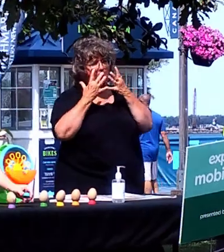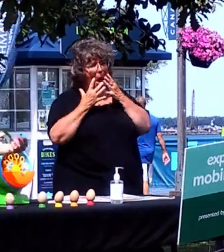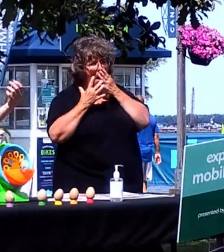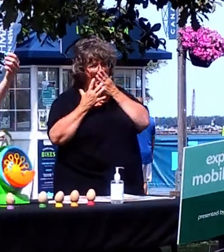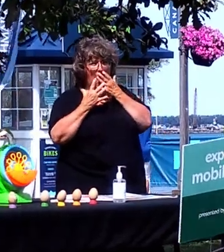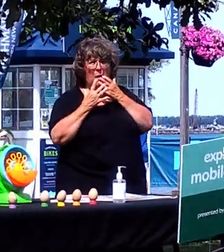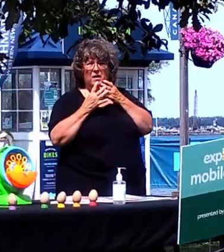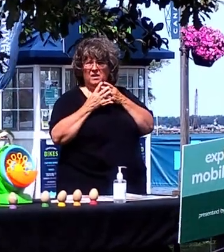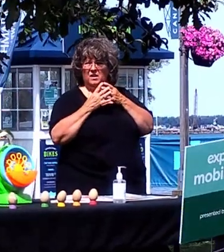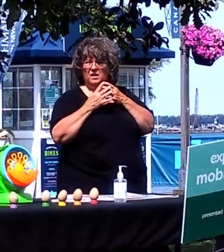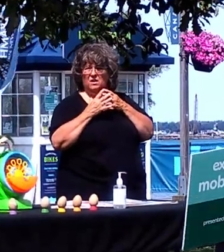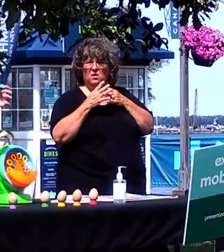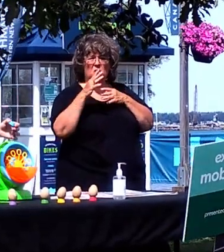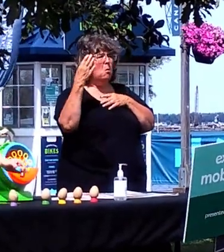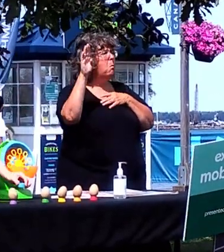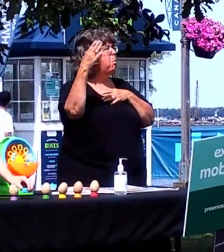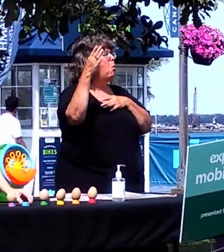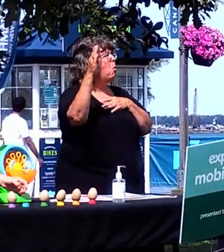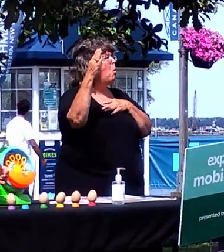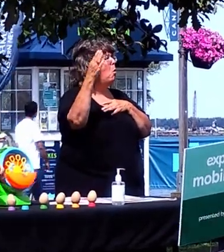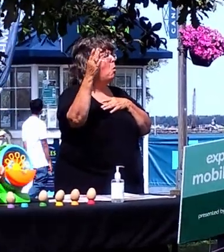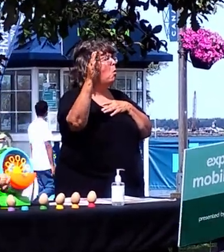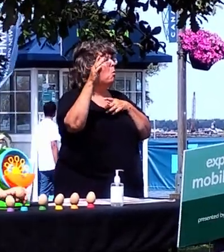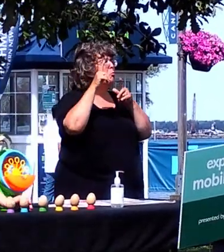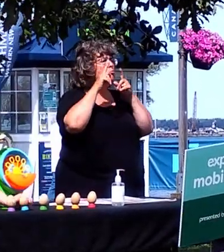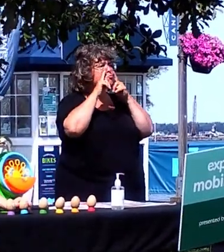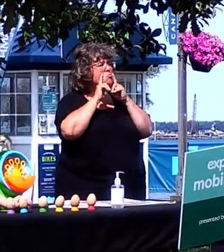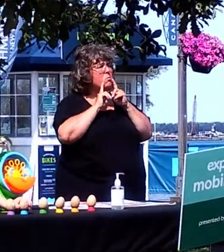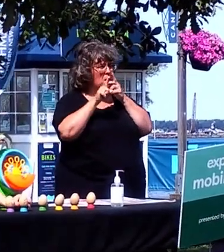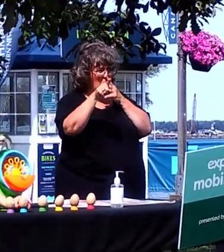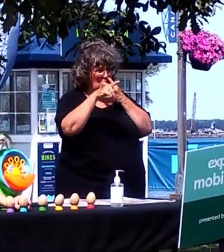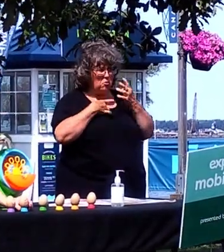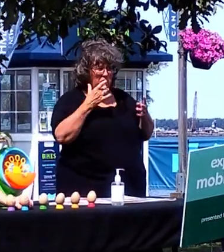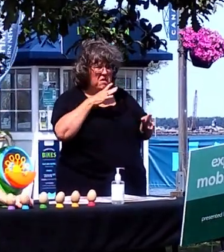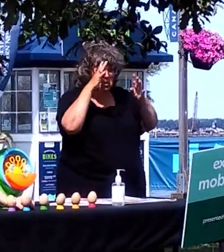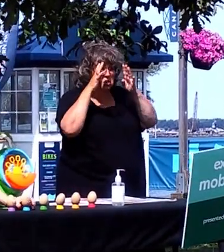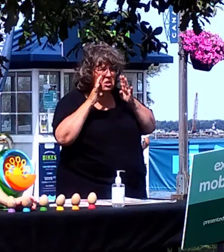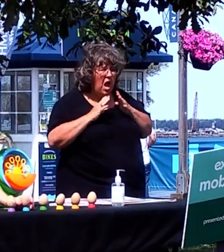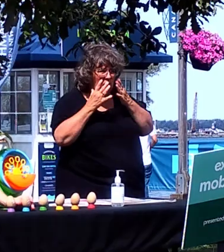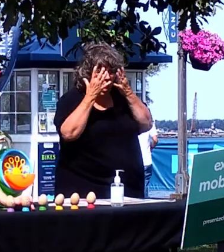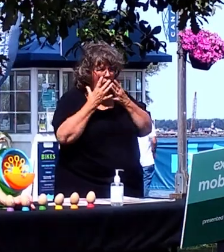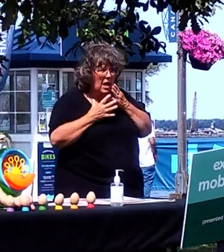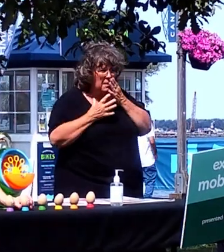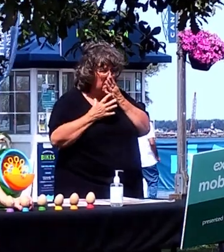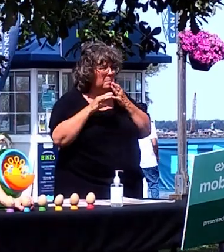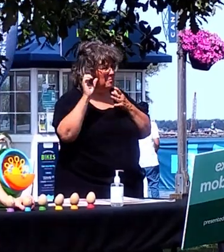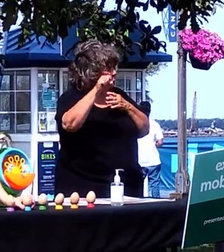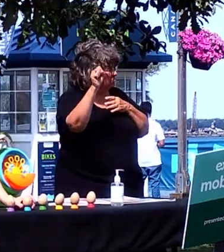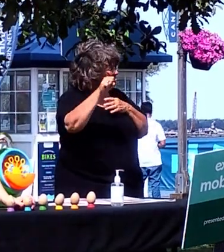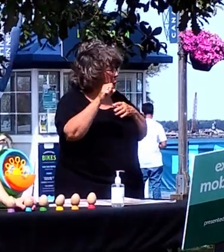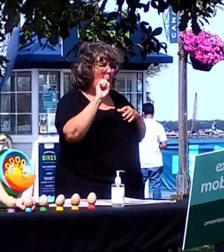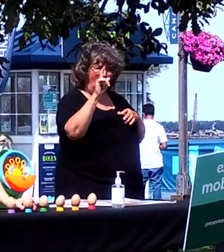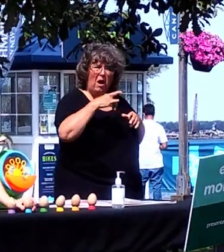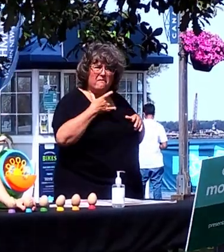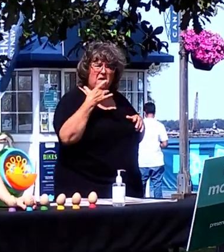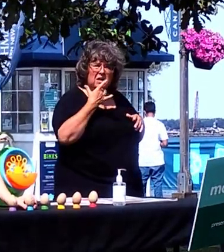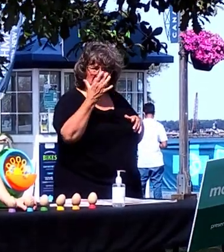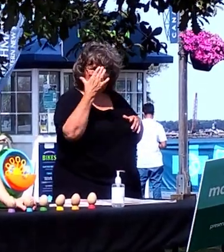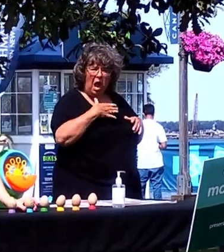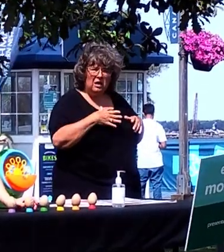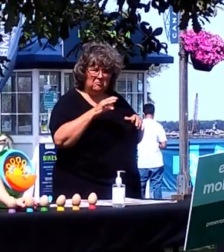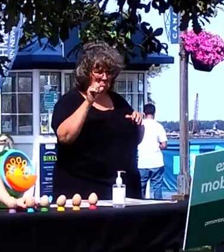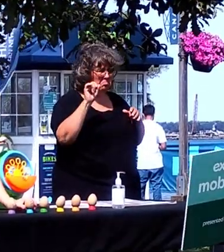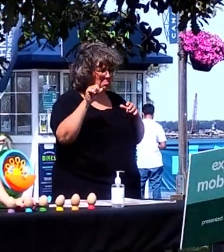he has some blue colors with him today. Do you guys ever feel sad? Yeah? Is it okay to feel sad